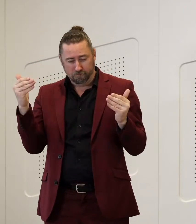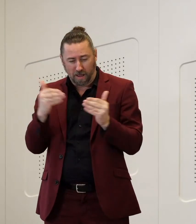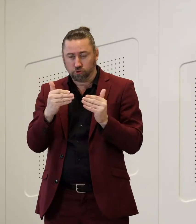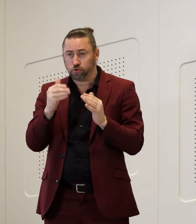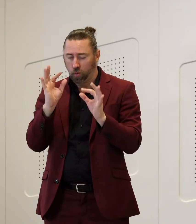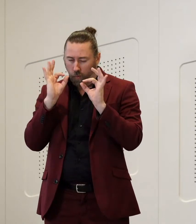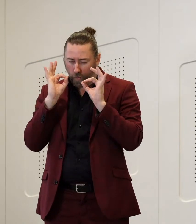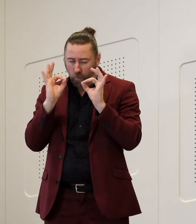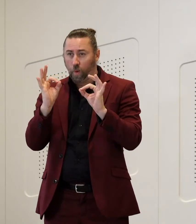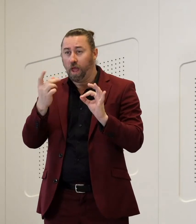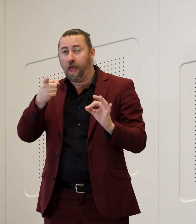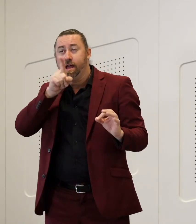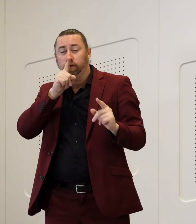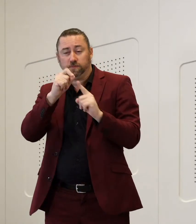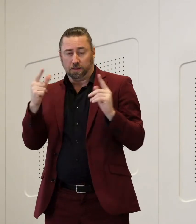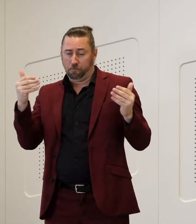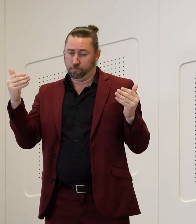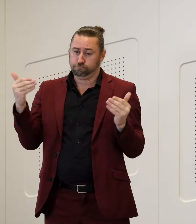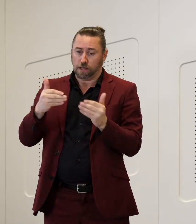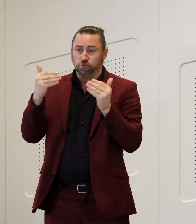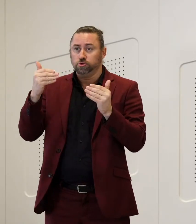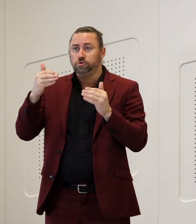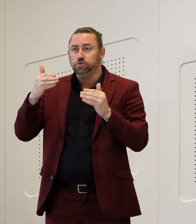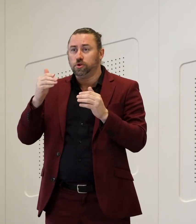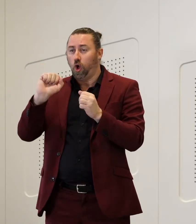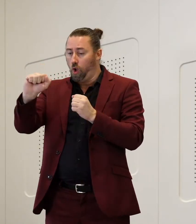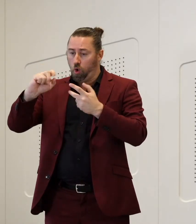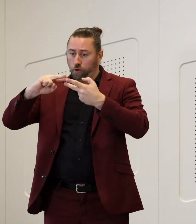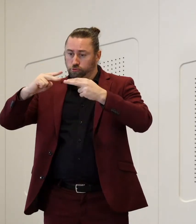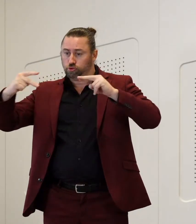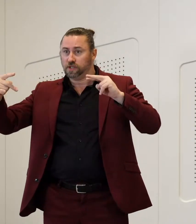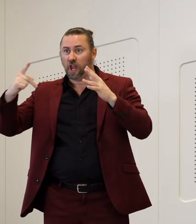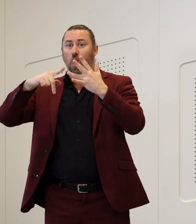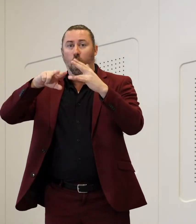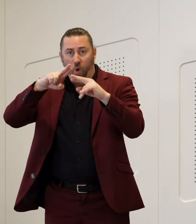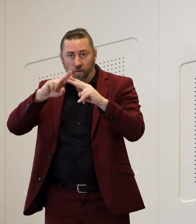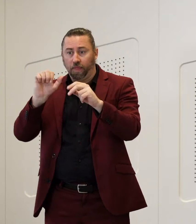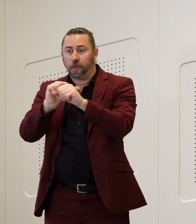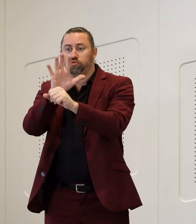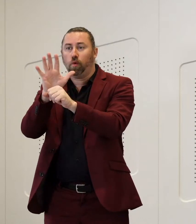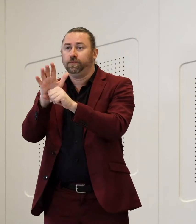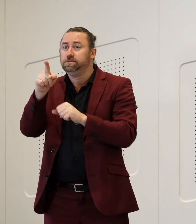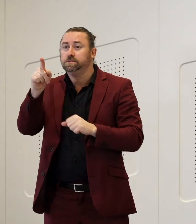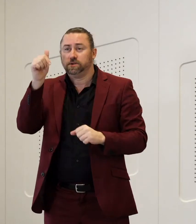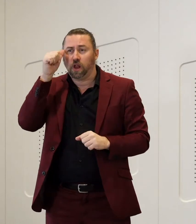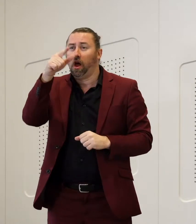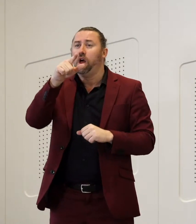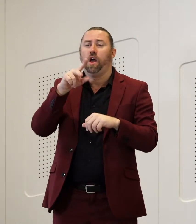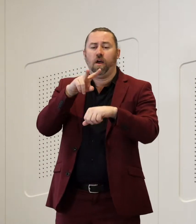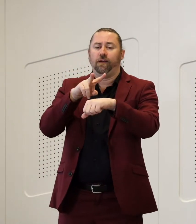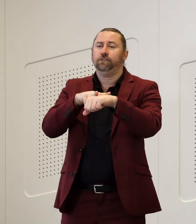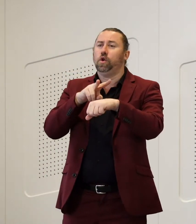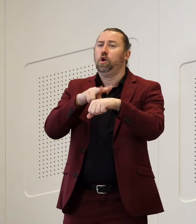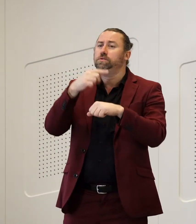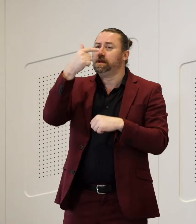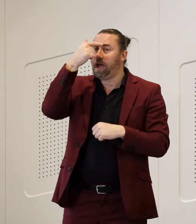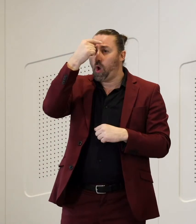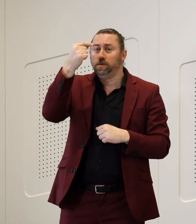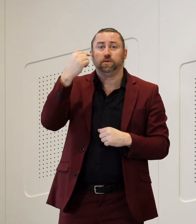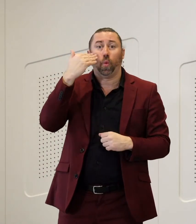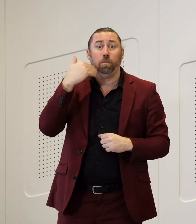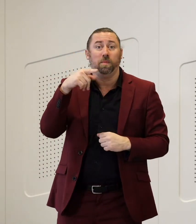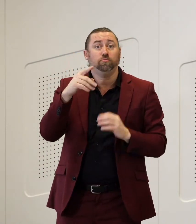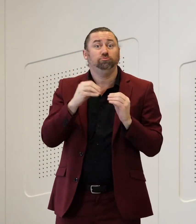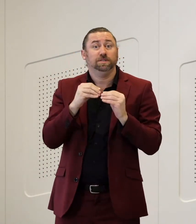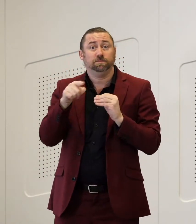she's got exactly the same genome sequence as, remember back that Virgin crew member that we had in